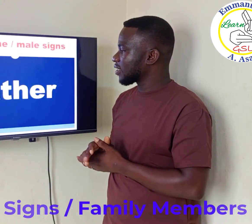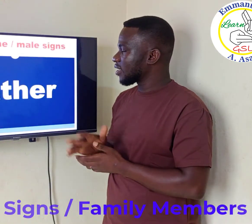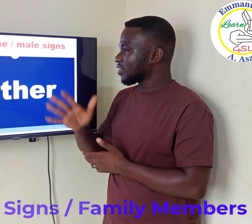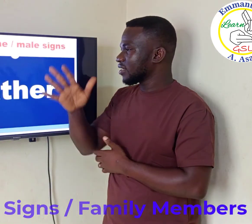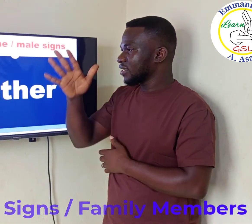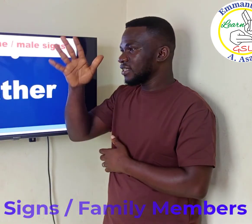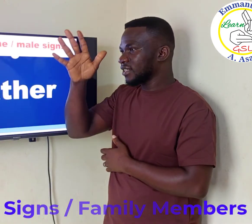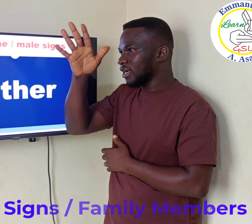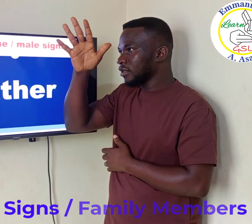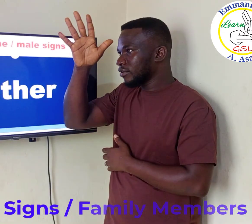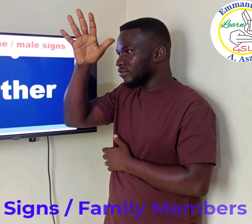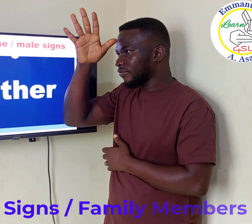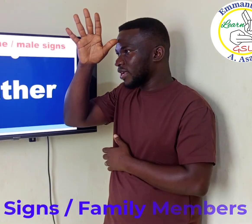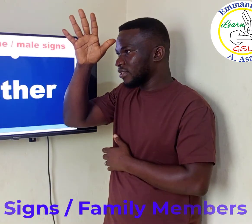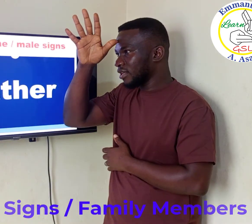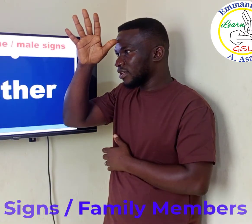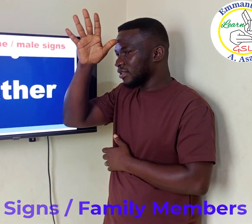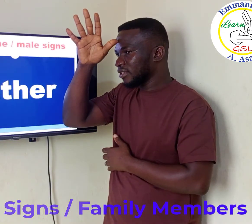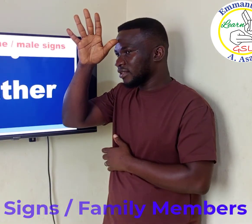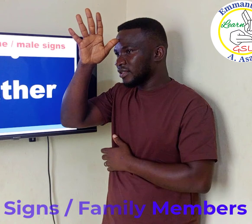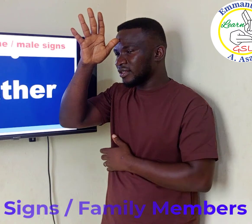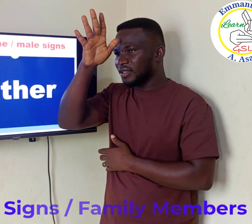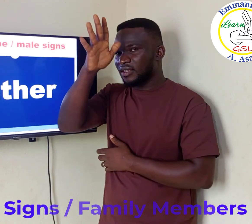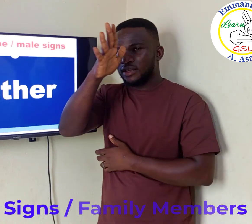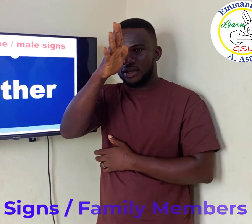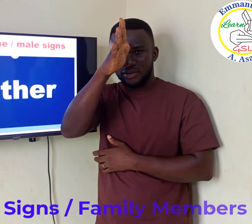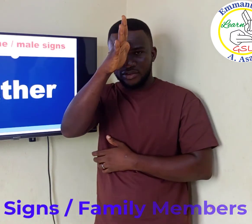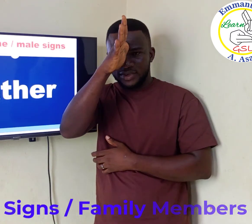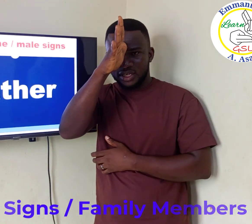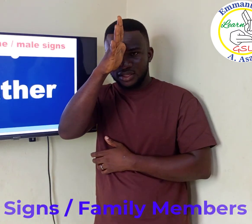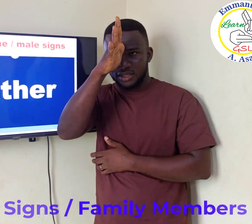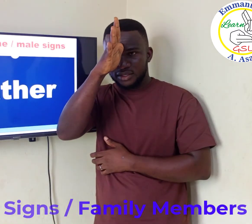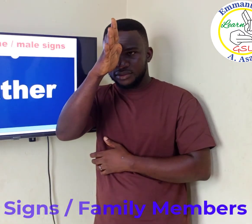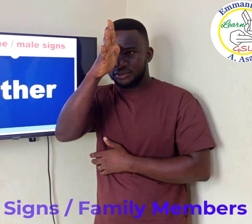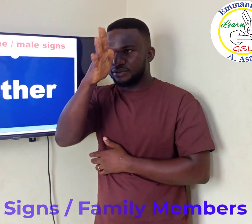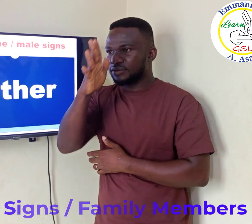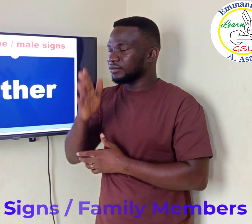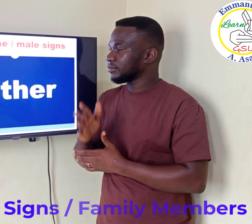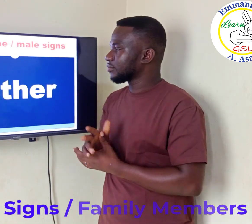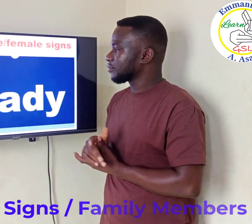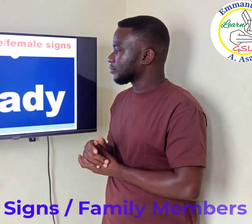Father is signed father, father.